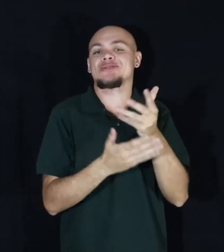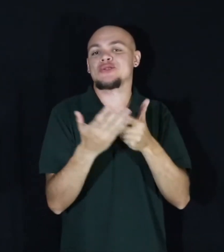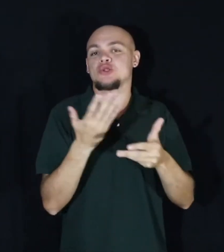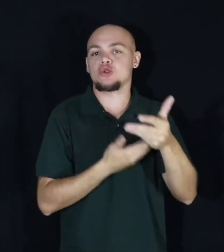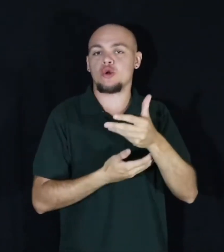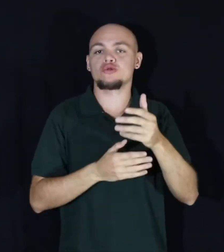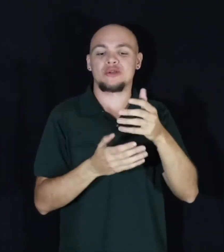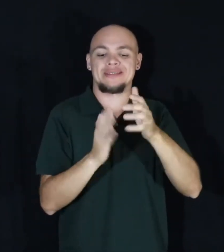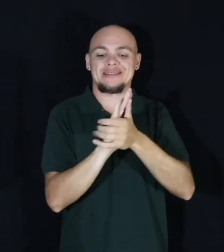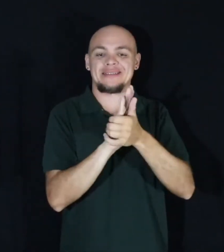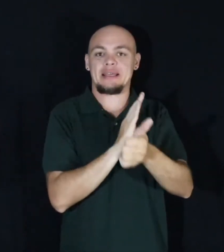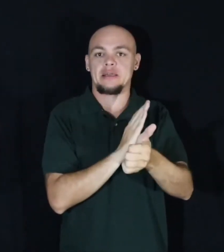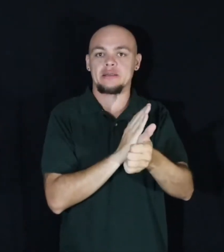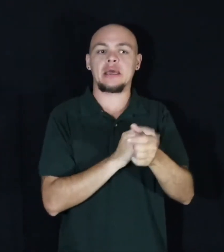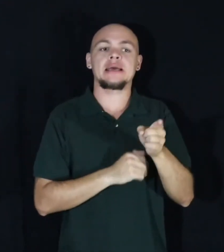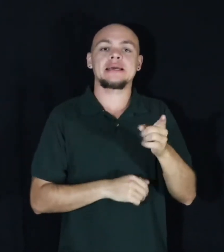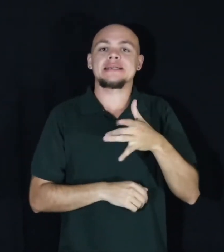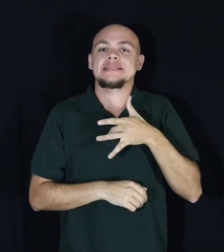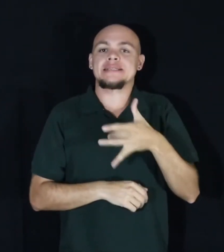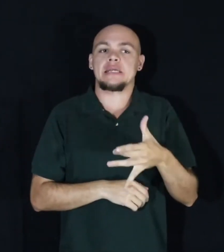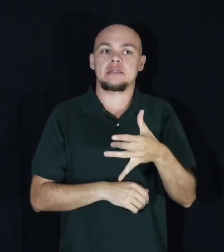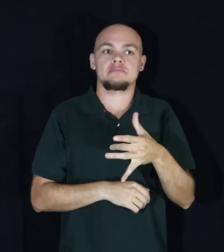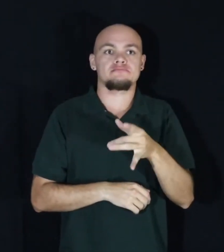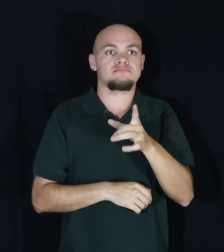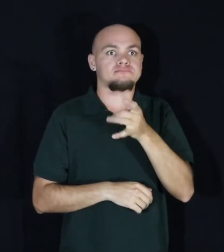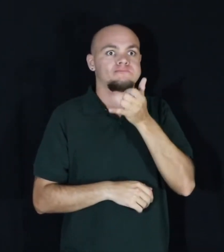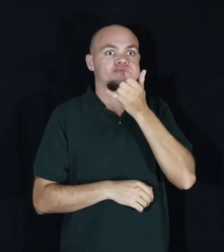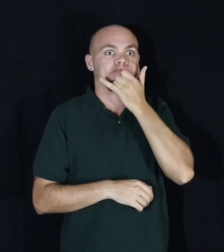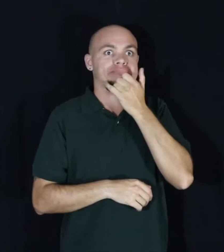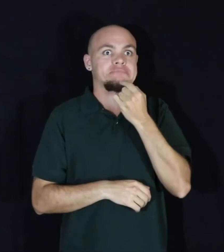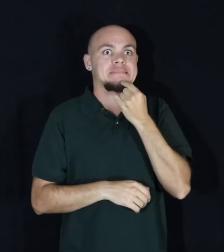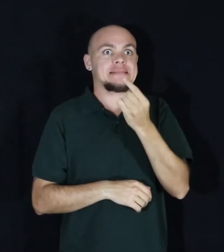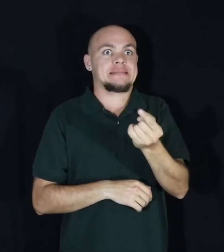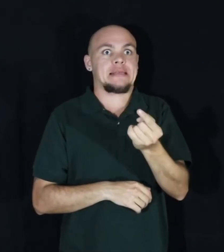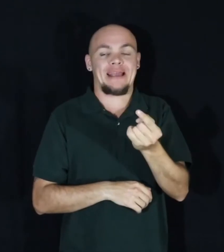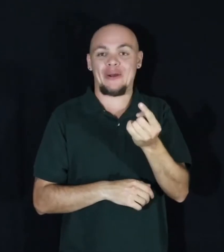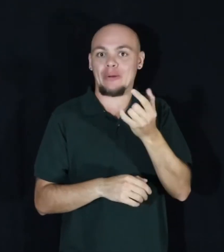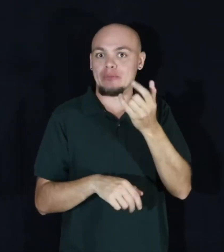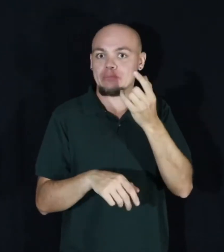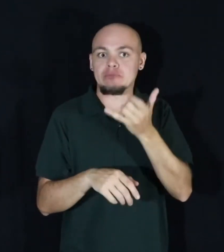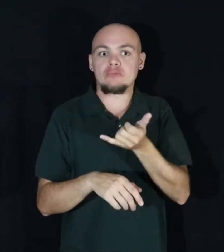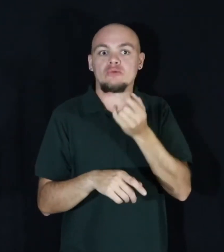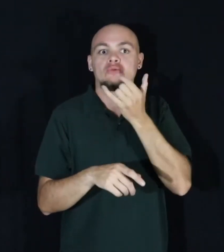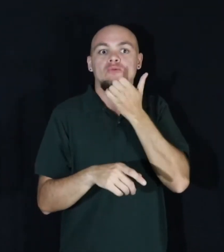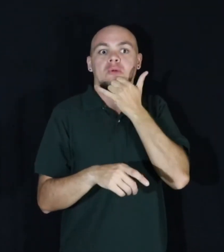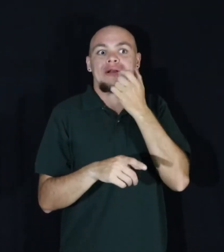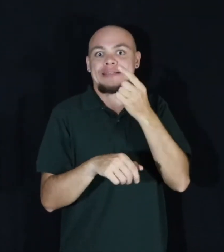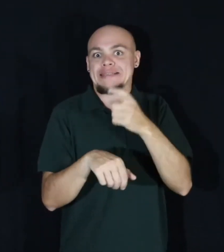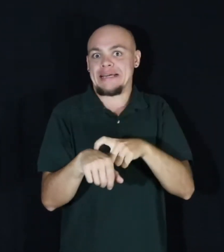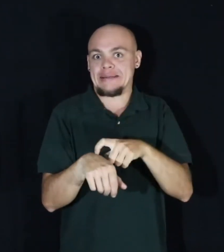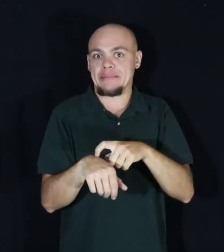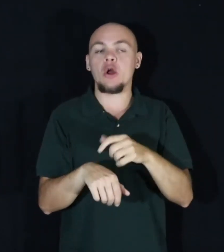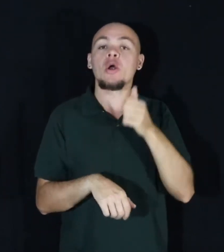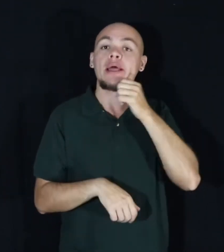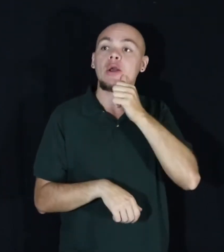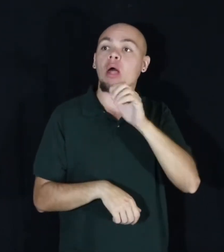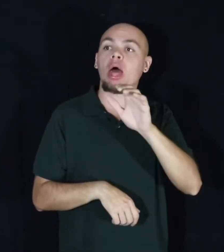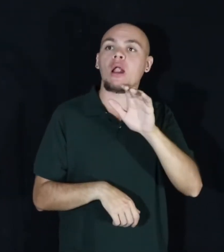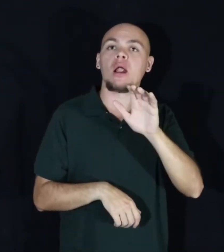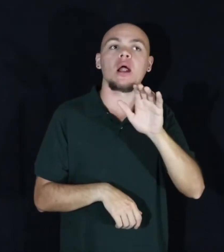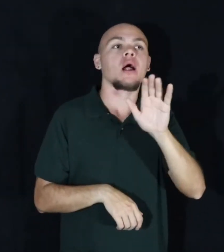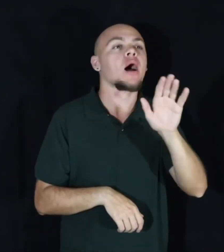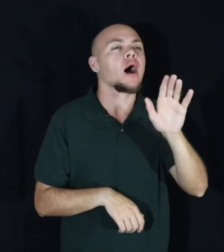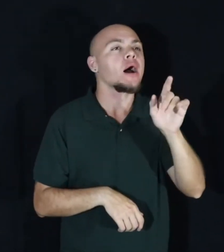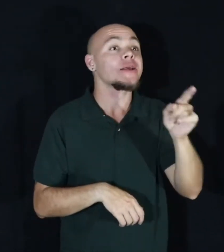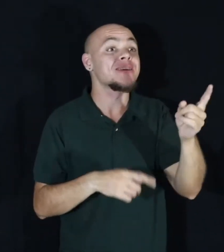has a tendency to say the wrong things and at the wrong time. Or he would go up to a girl in school and say, hey, you come